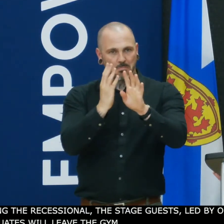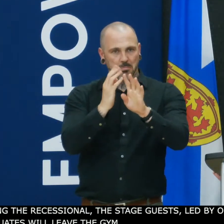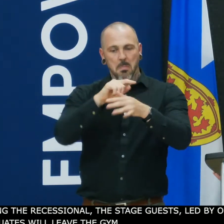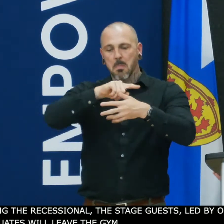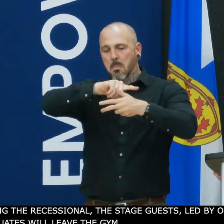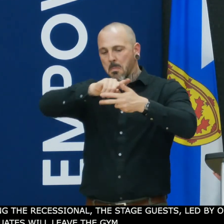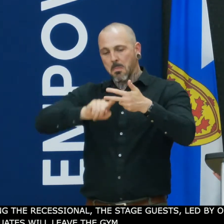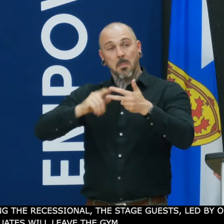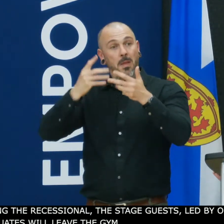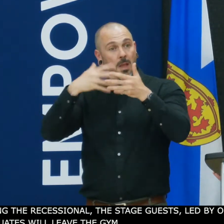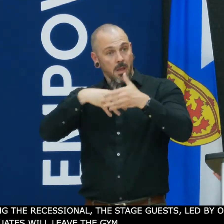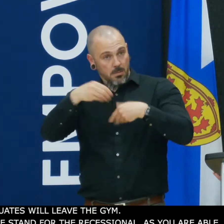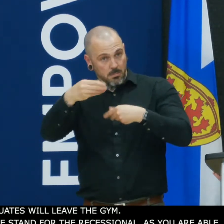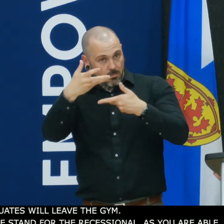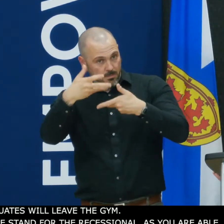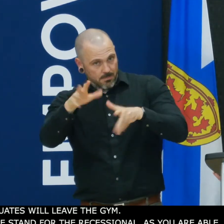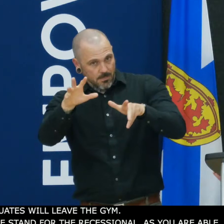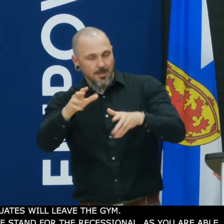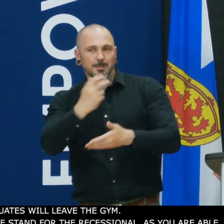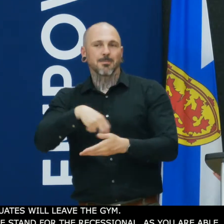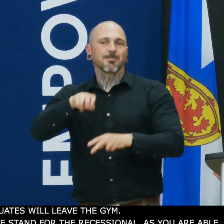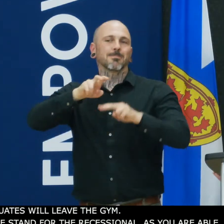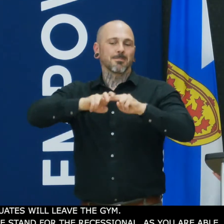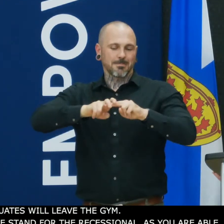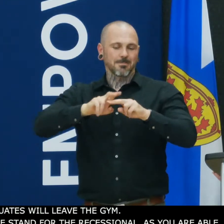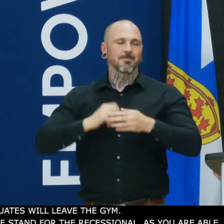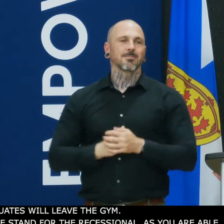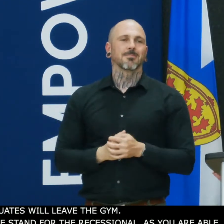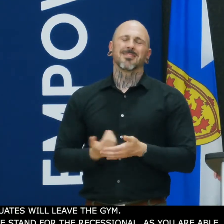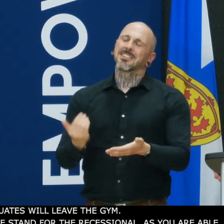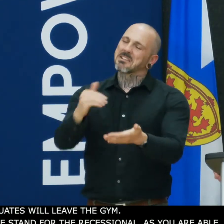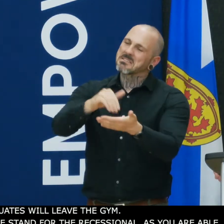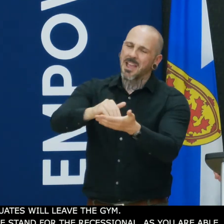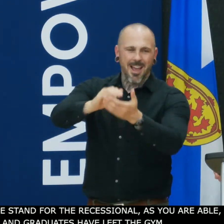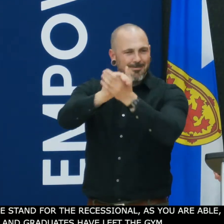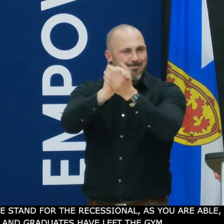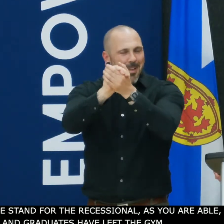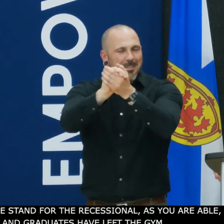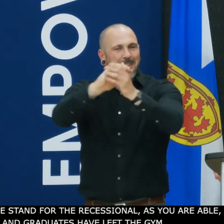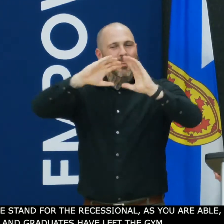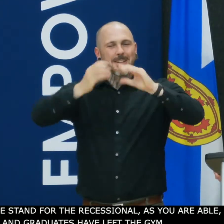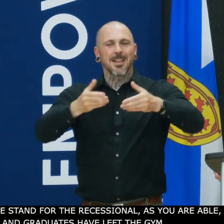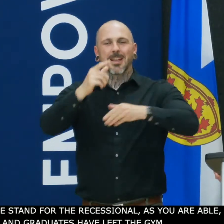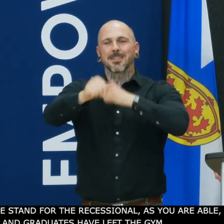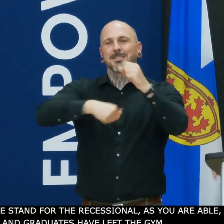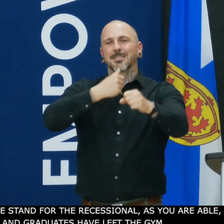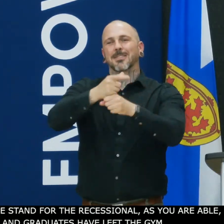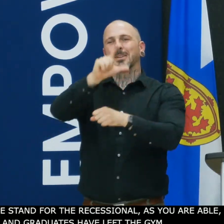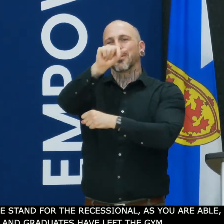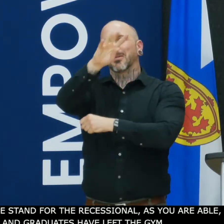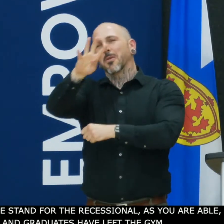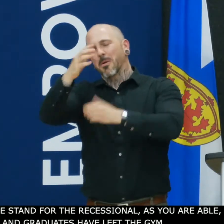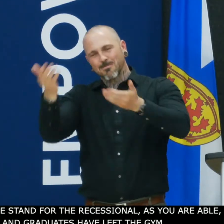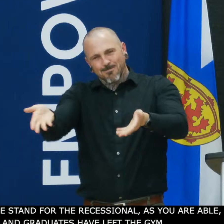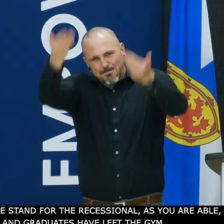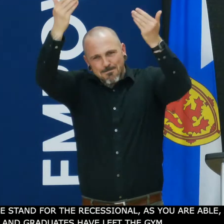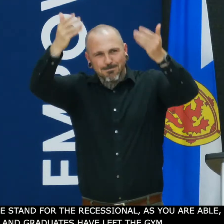graduates have left the gym. And let's give one more round of applause to the class of 2024.